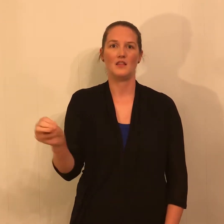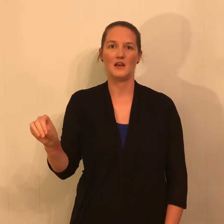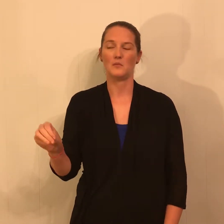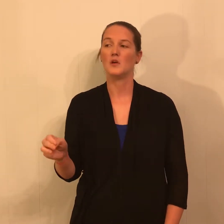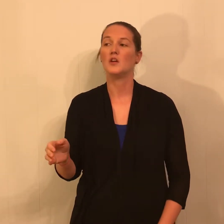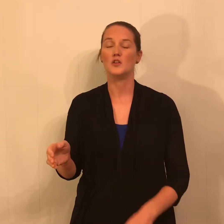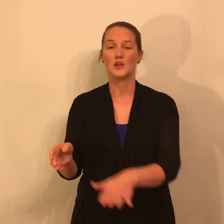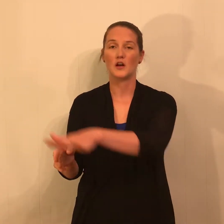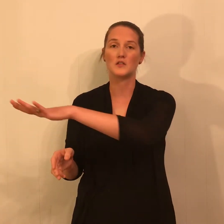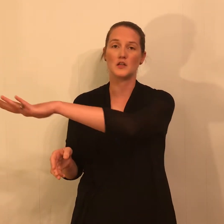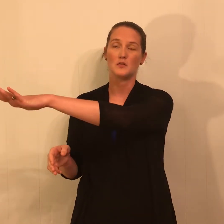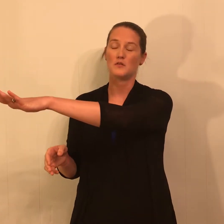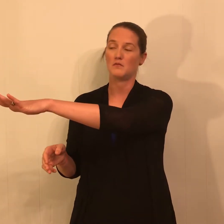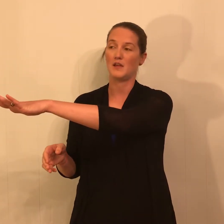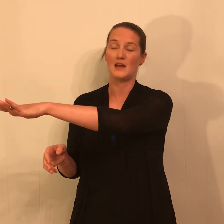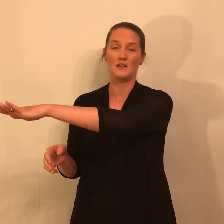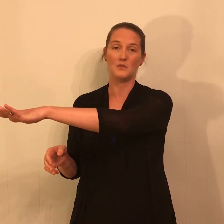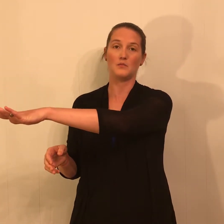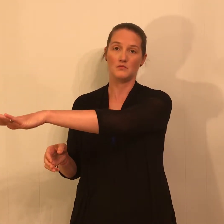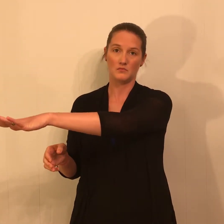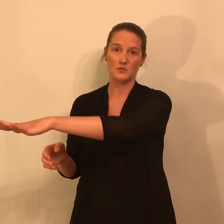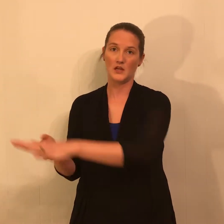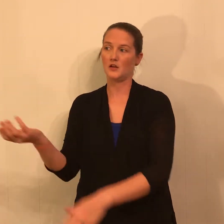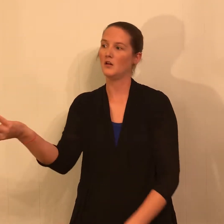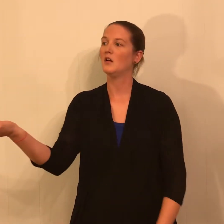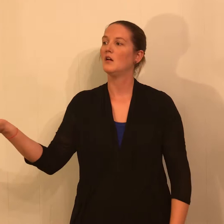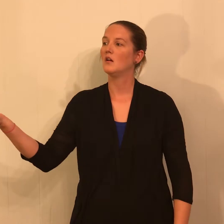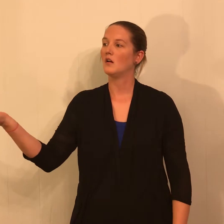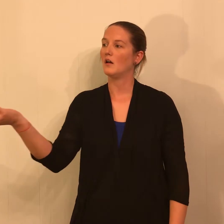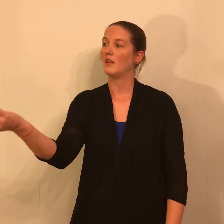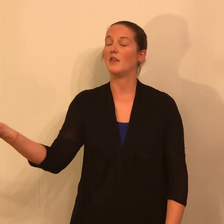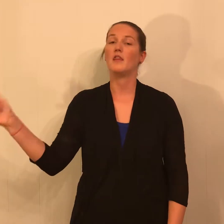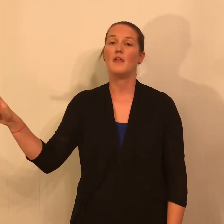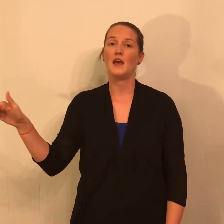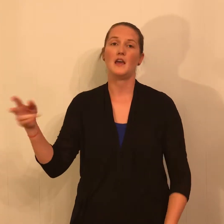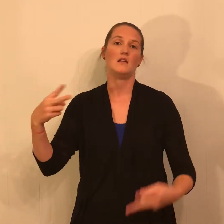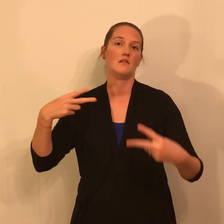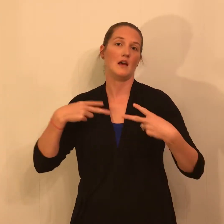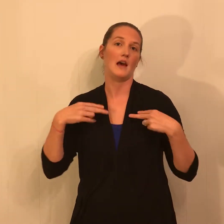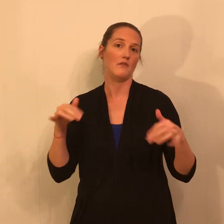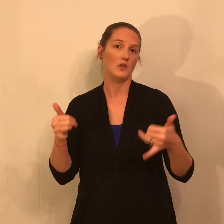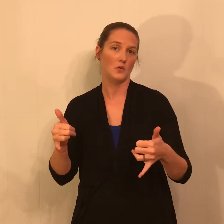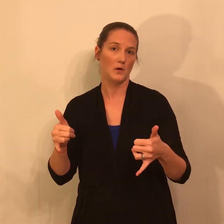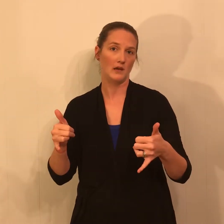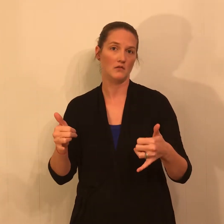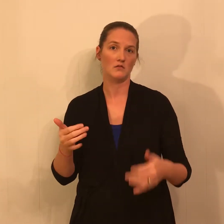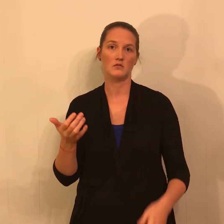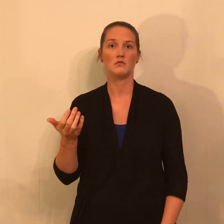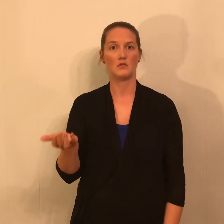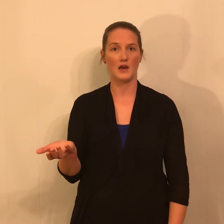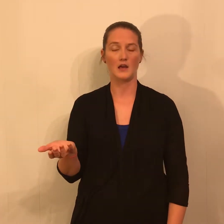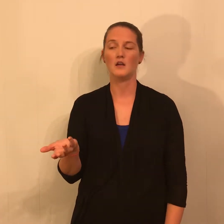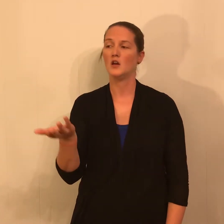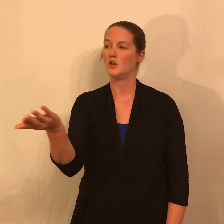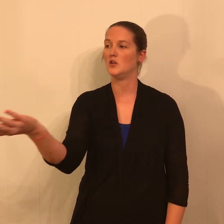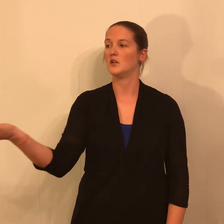them. You can also, they and them here, they have the toy. Okay? You can do it